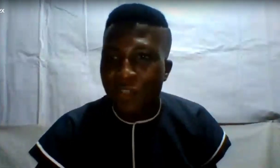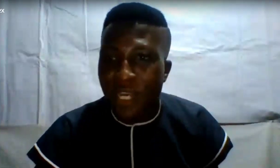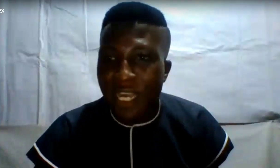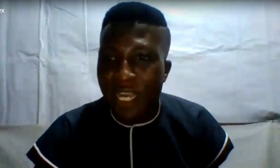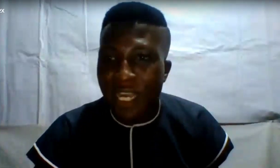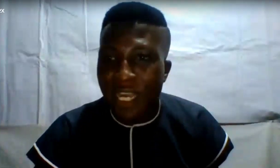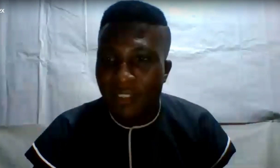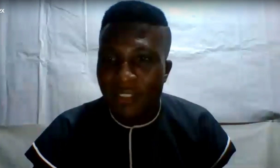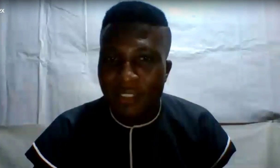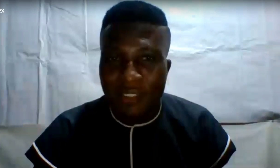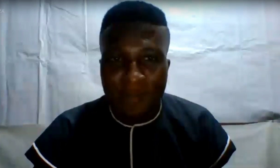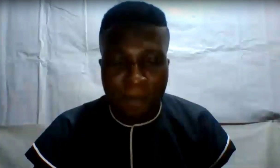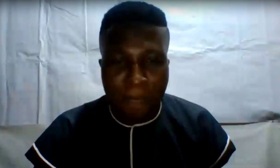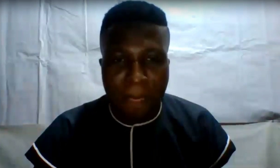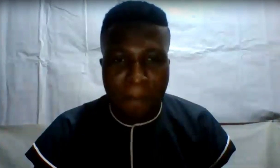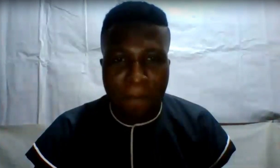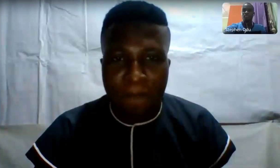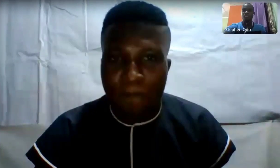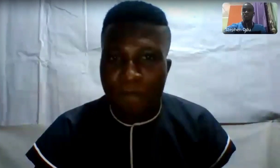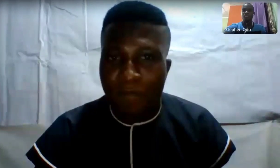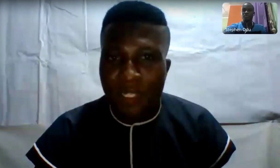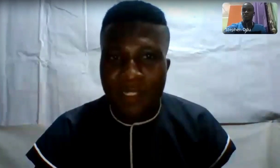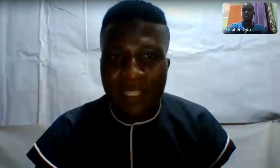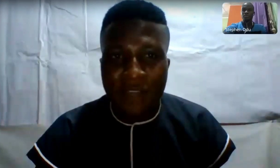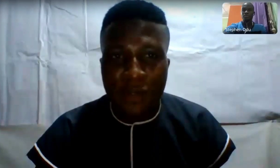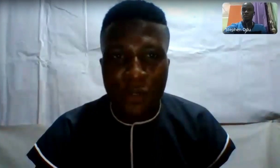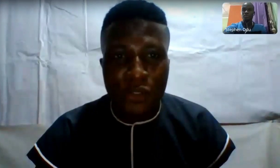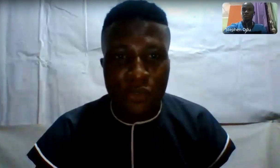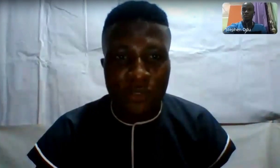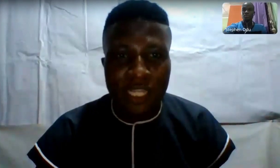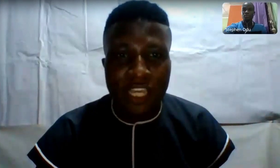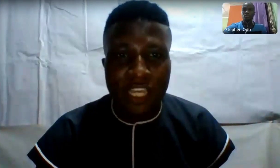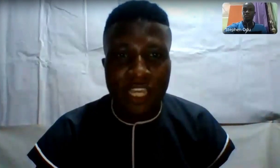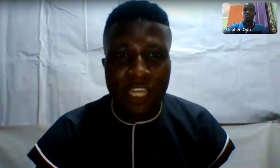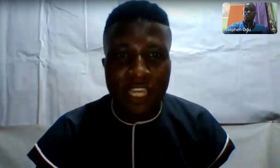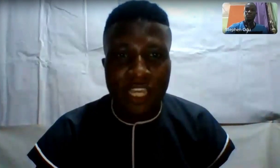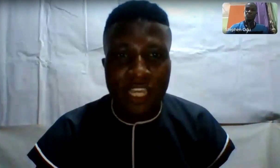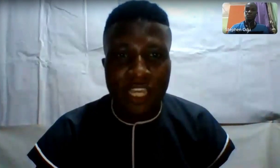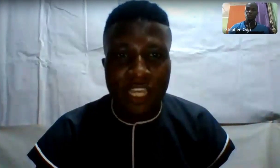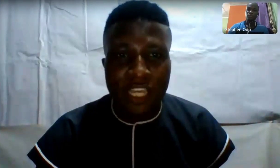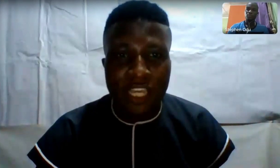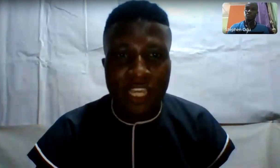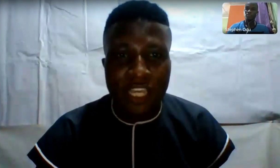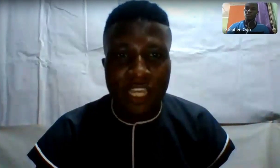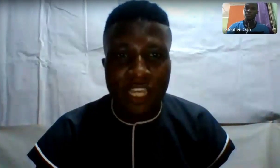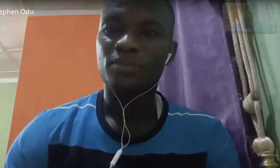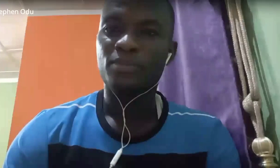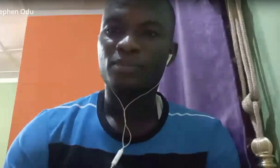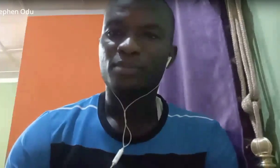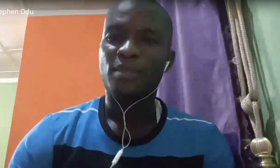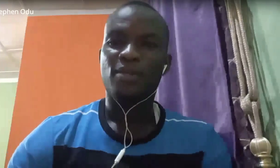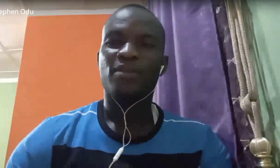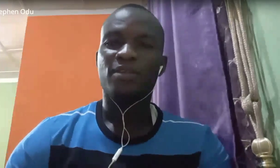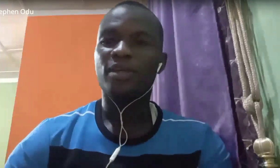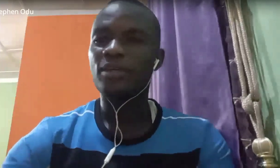Stephen Odu, thank you. Welcome, sir. Thank you. Letter U, please.